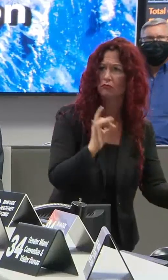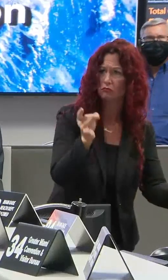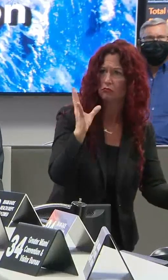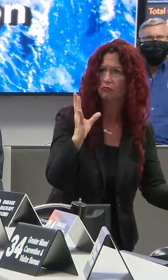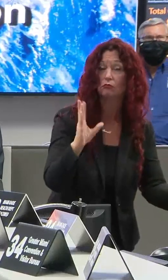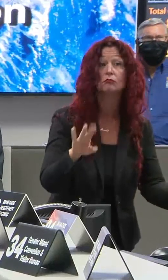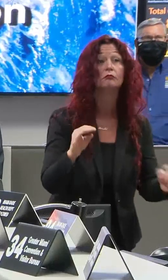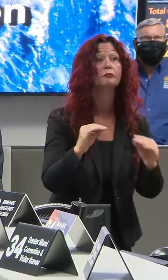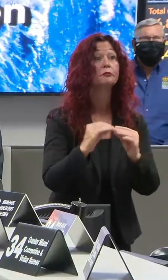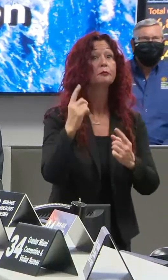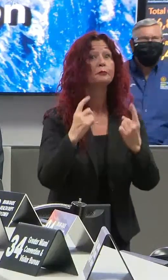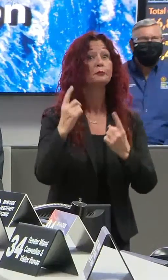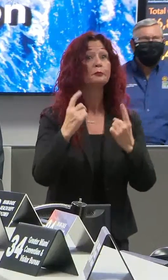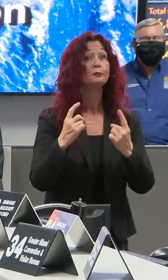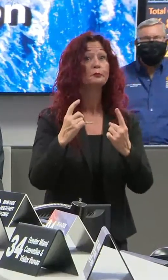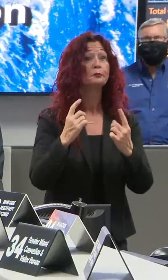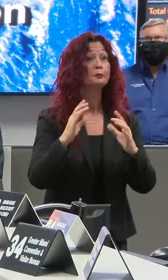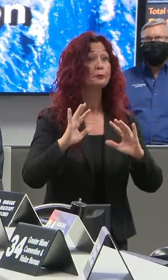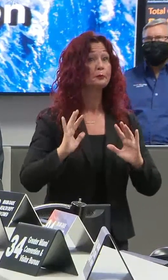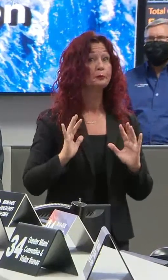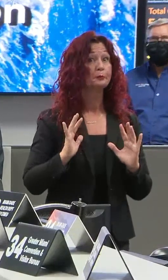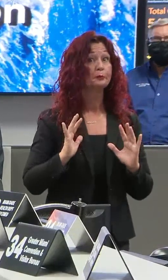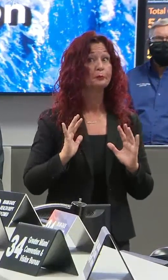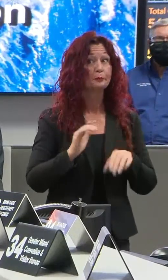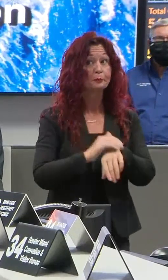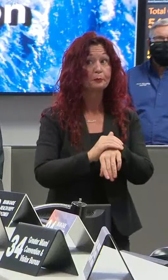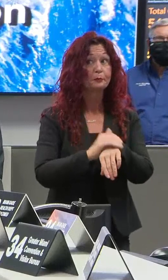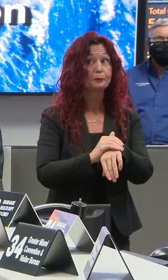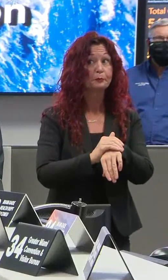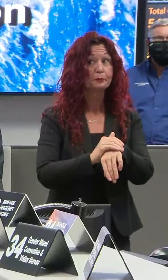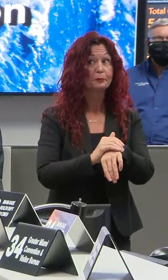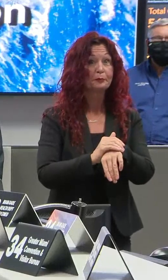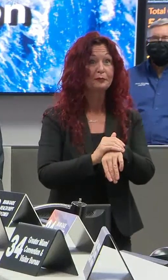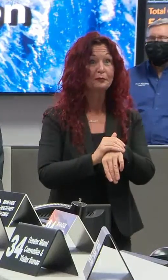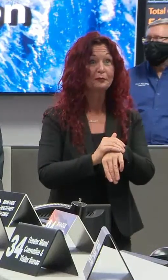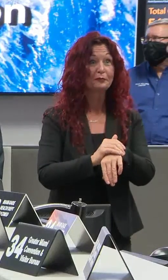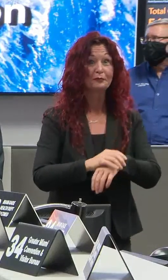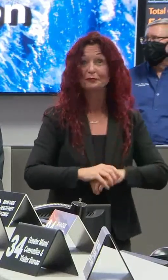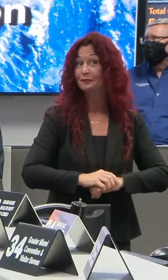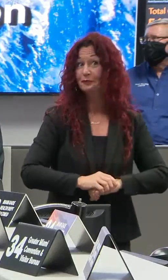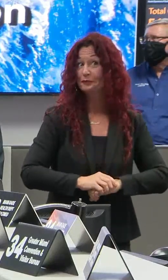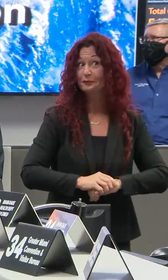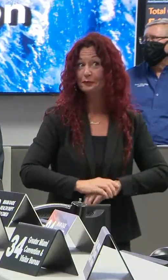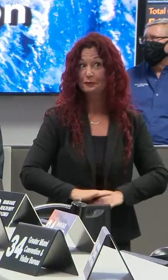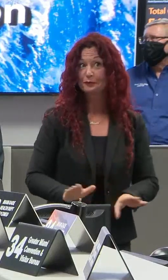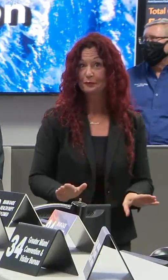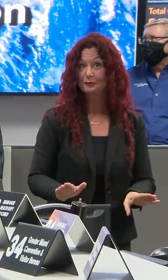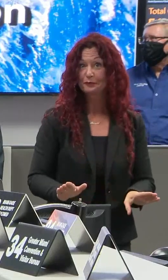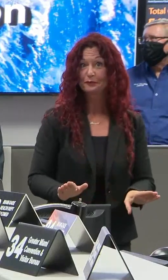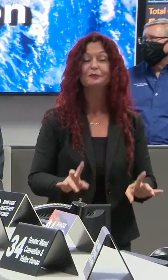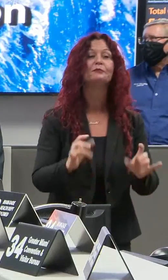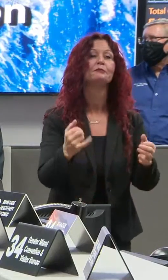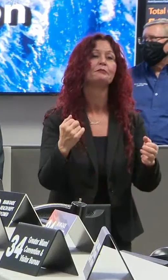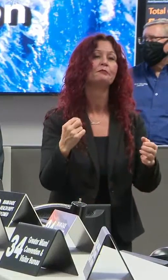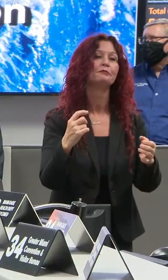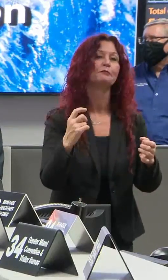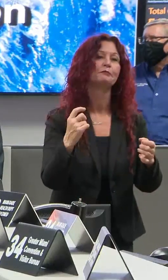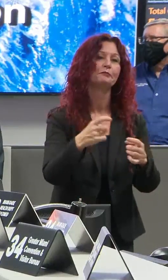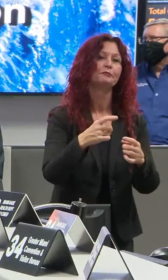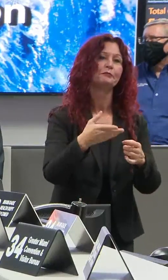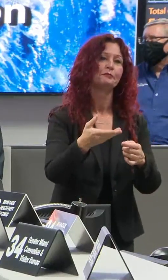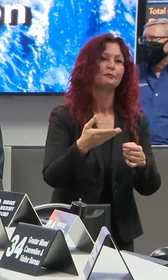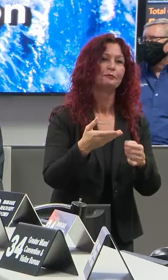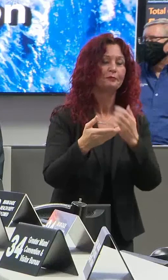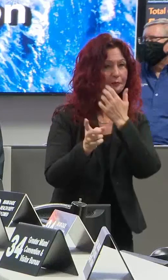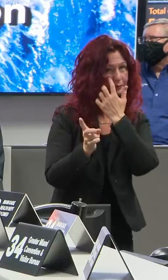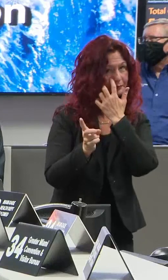Any other questions for me, hurricane or otherwise, in English? In English, okay. Now I'll introduce the